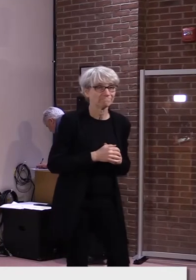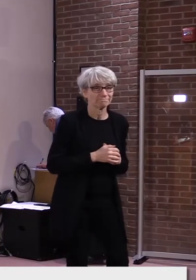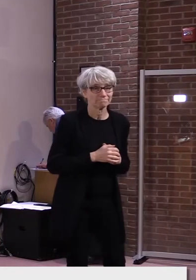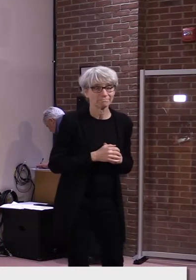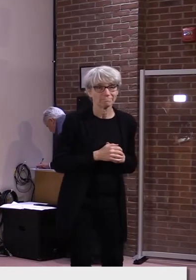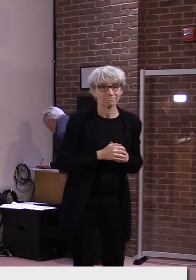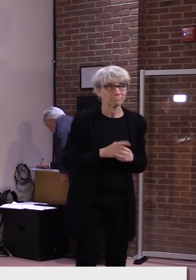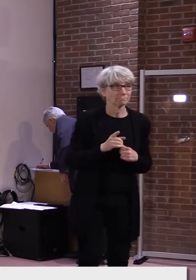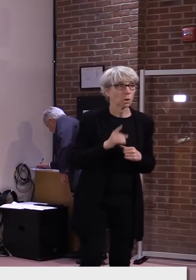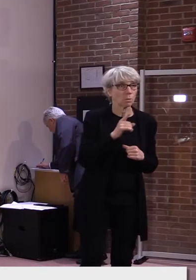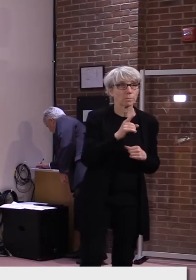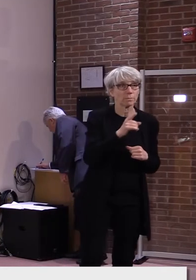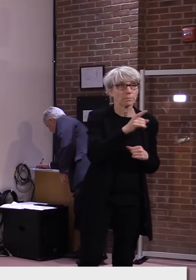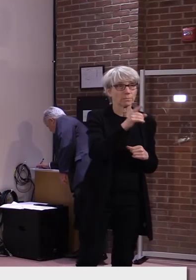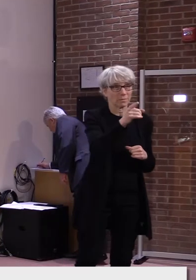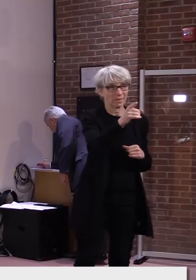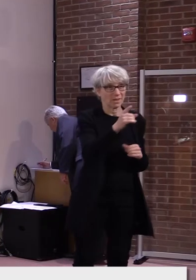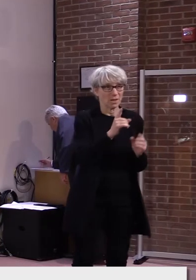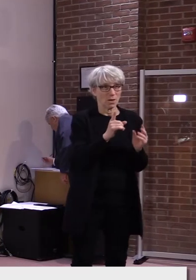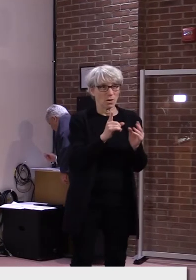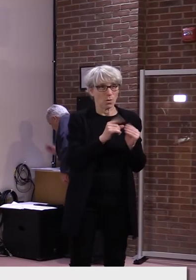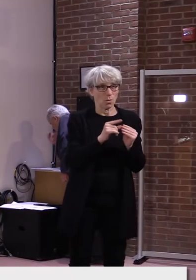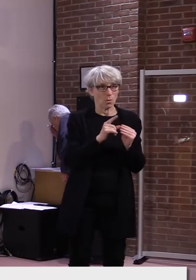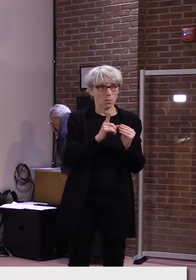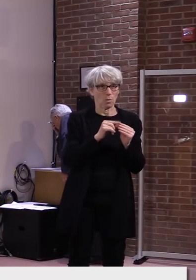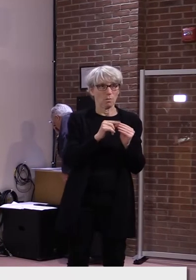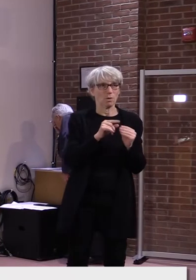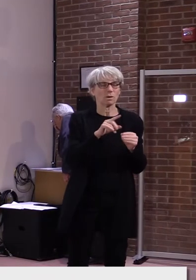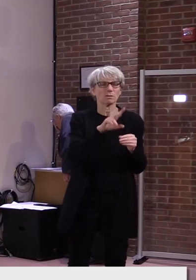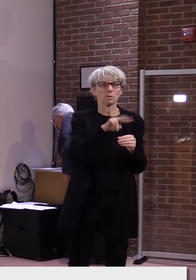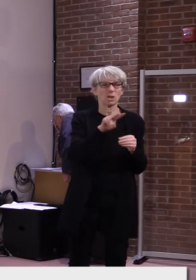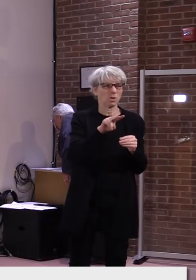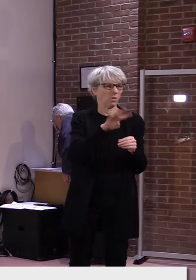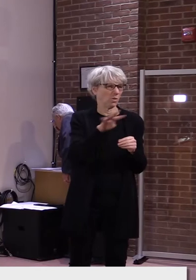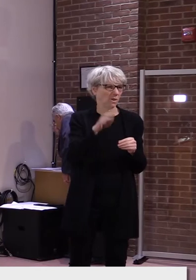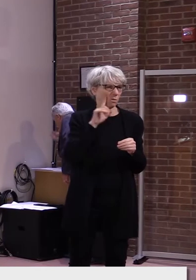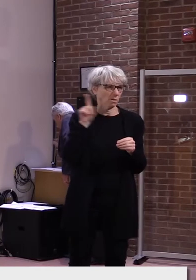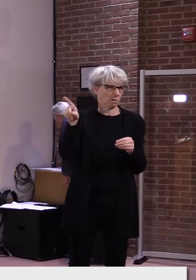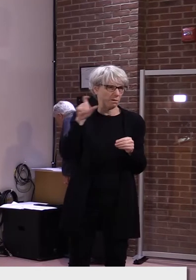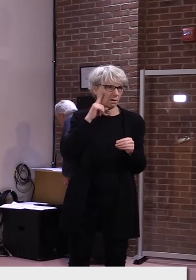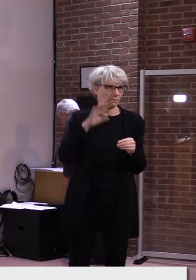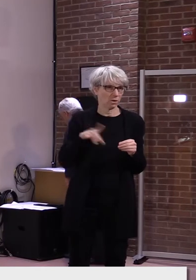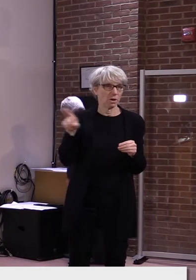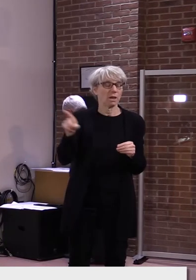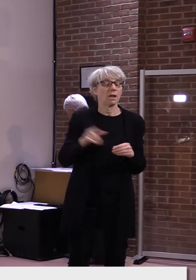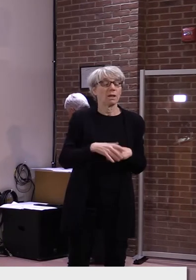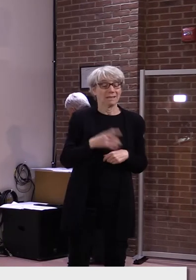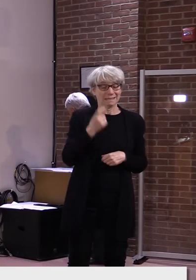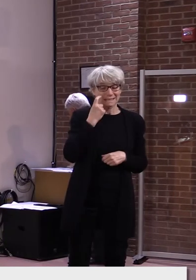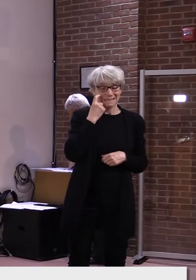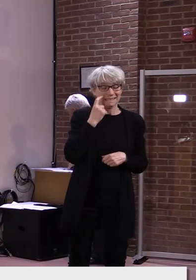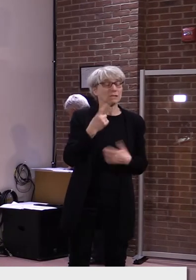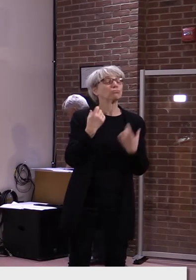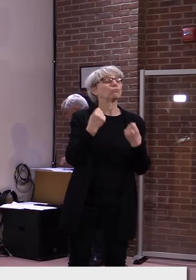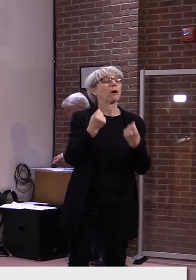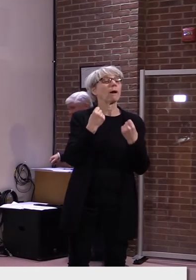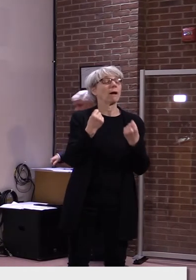Thanks. Just one for the governor. Judging from the number of cars passing me this weekend on the